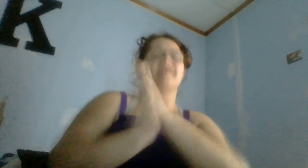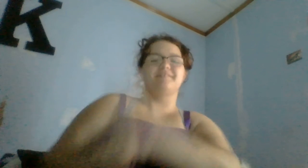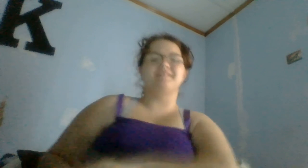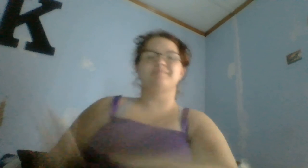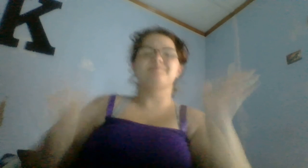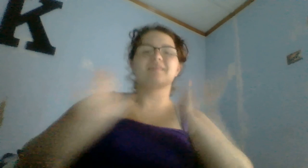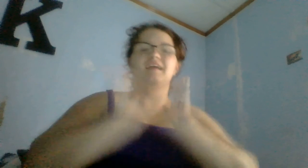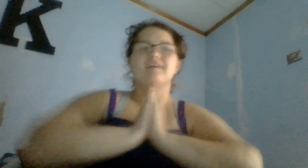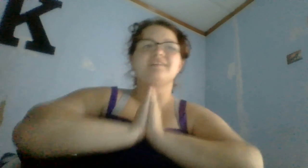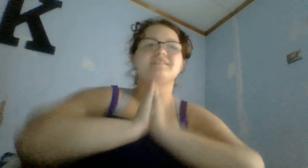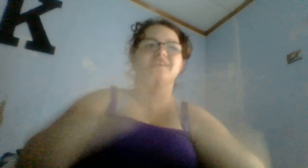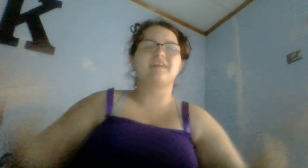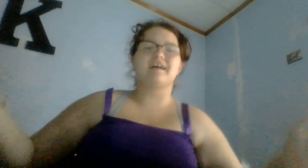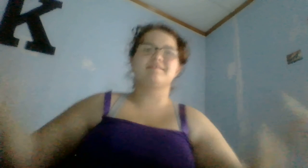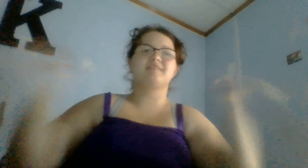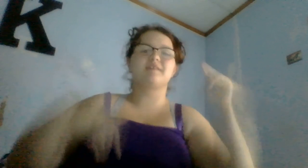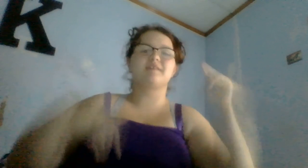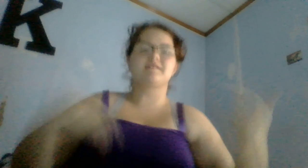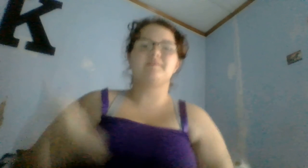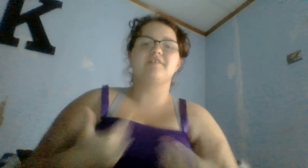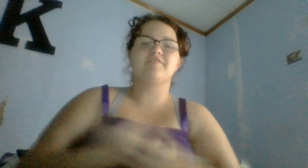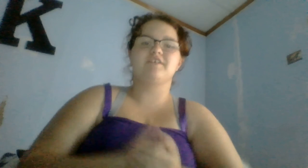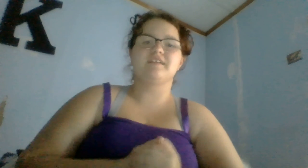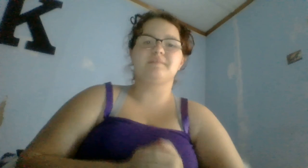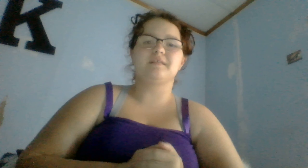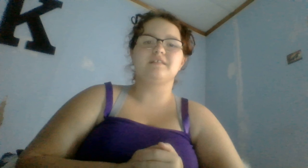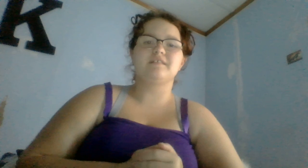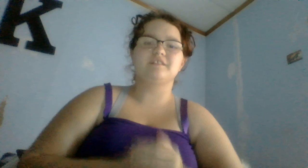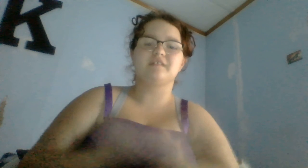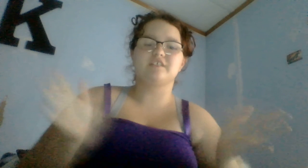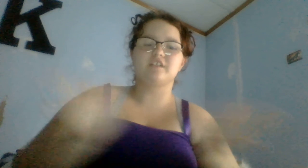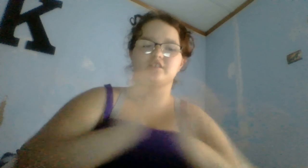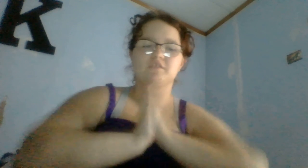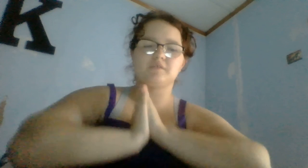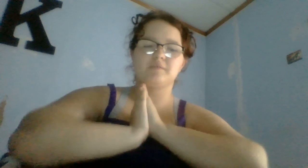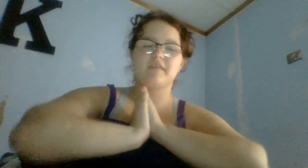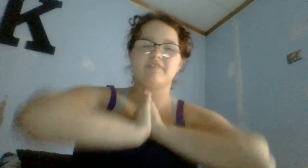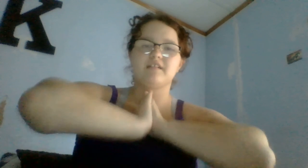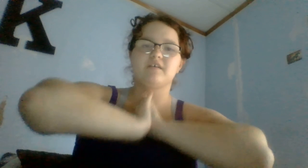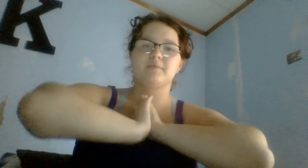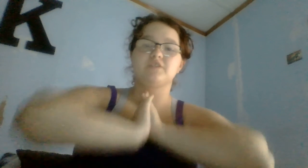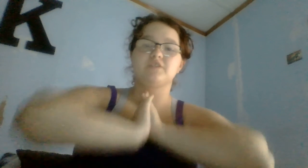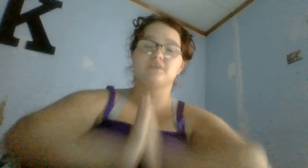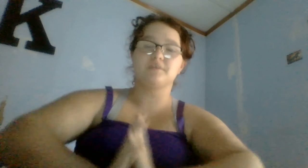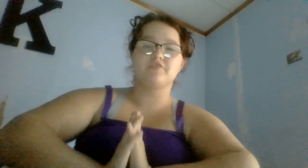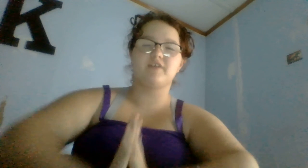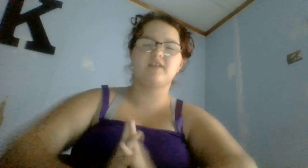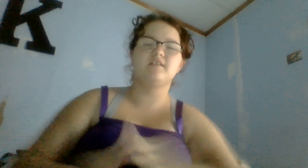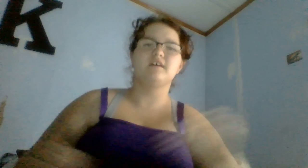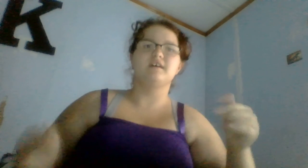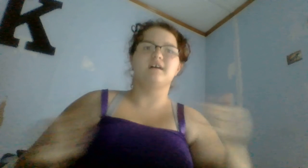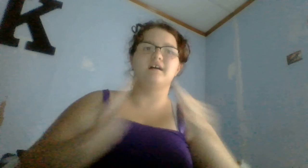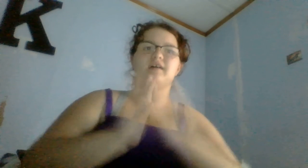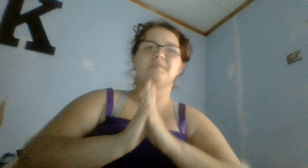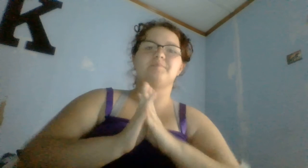anyways so yeah comment down below if you are going to be doing these challenges with me i feel like it will be so much fun um